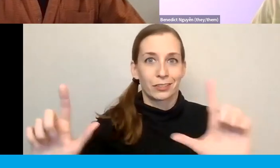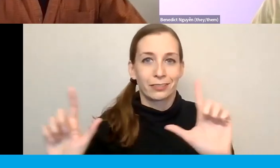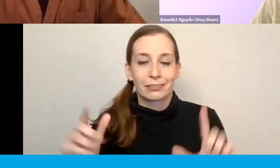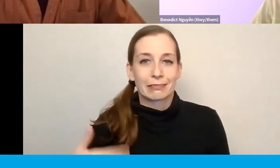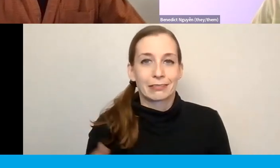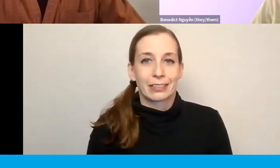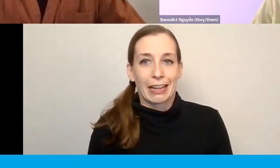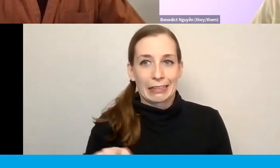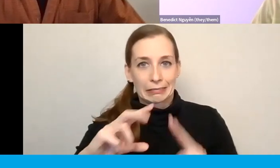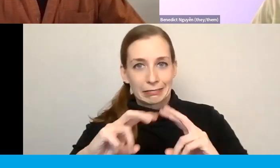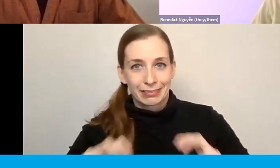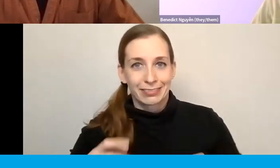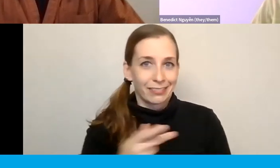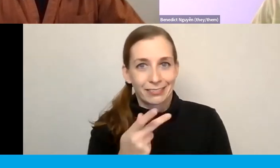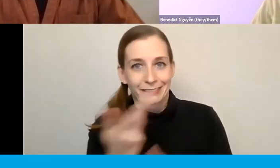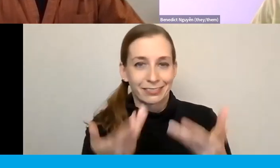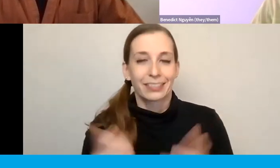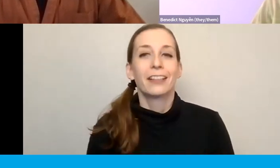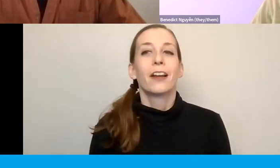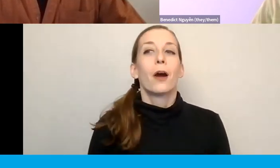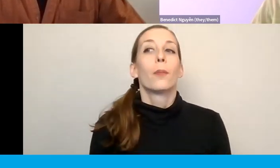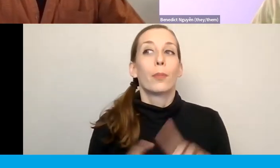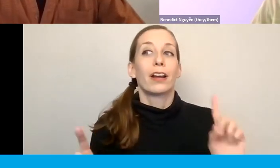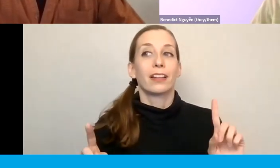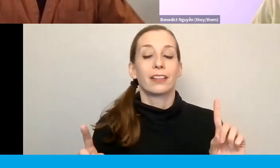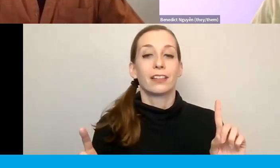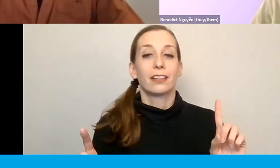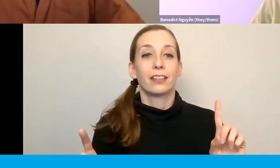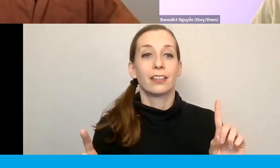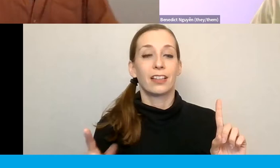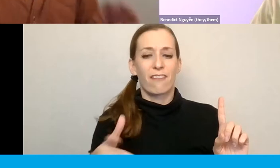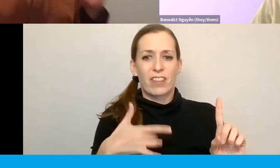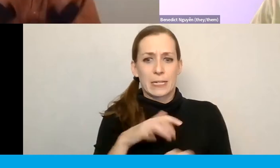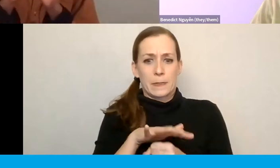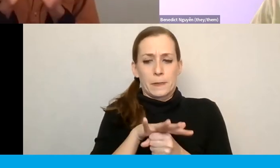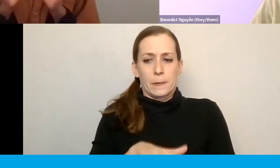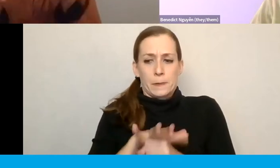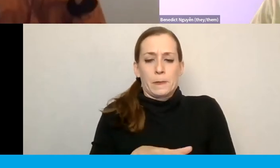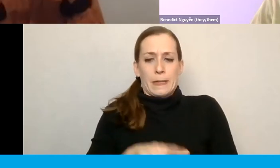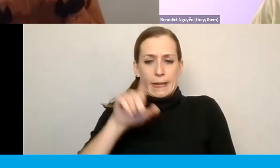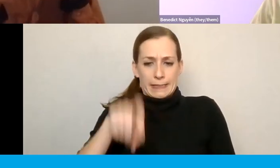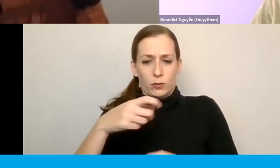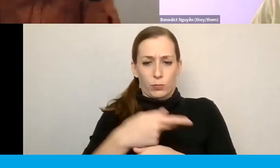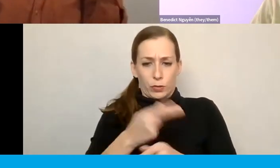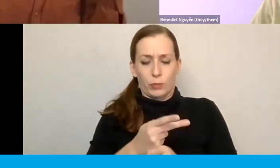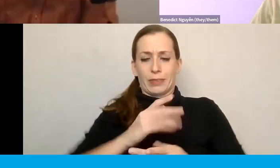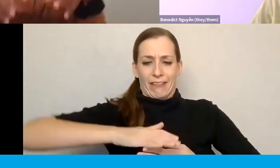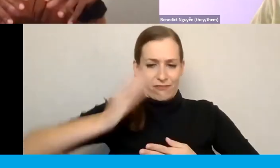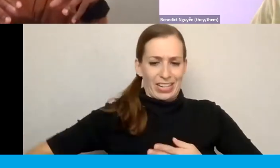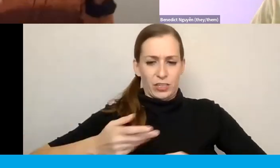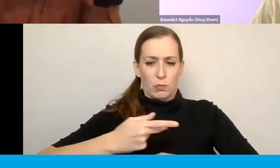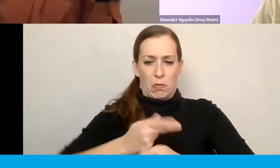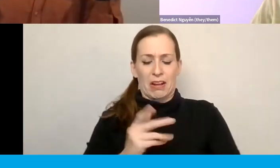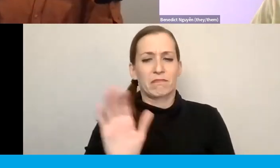I appreciated it in that it took a lot of pressure off of feeling like we needed to produce something specific. It was more like, let's just